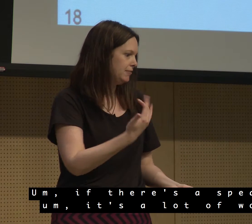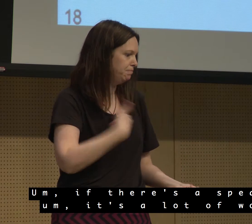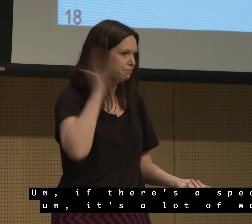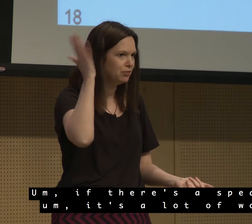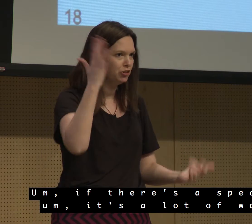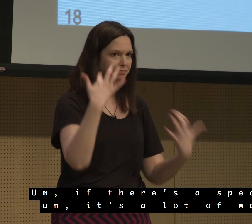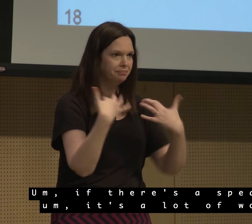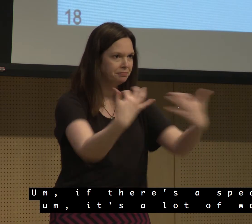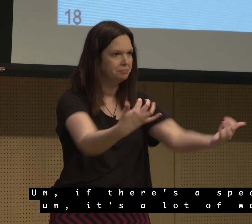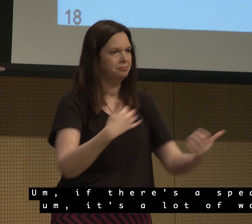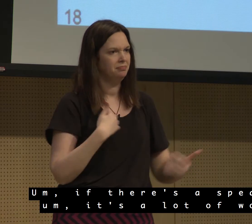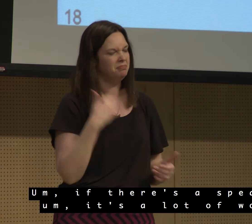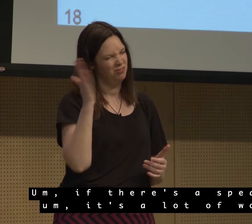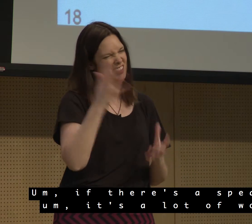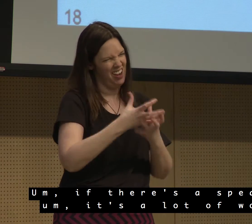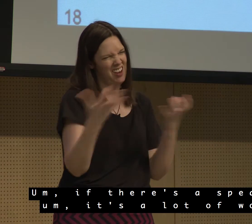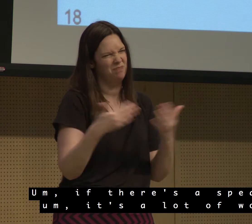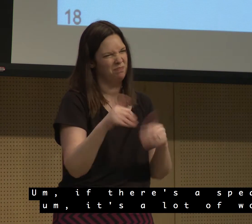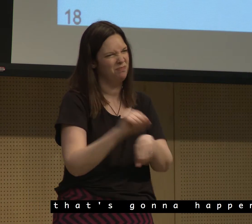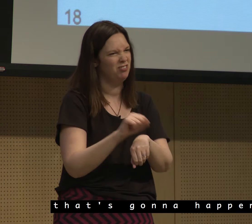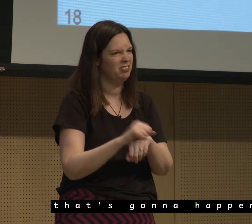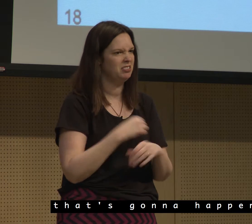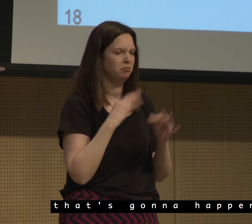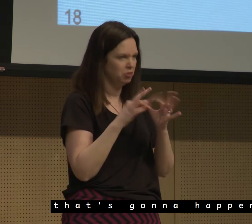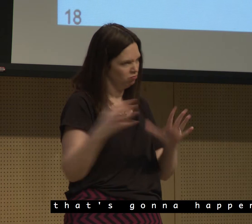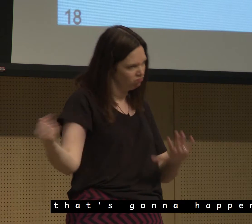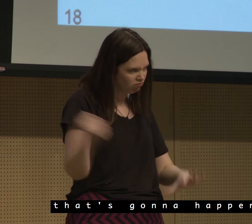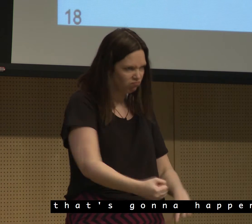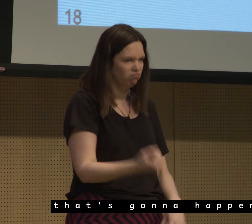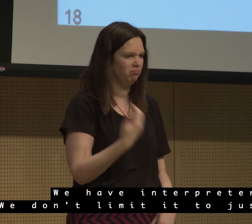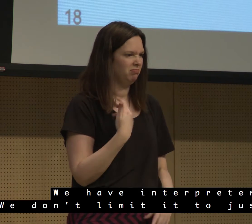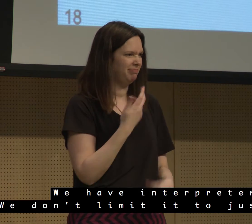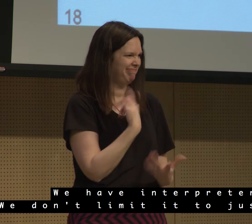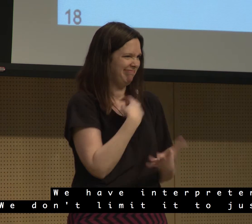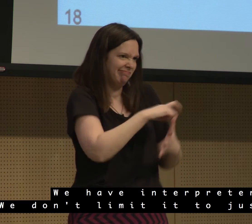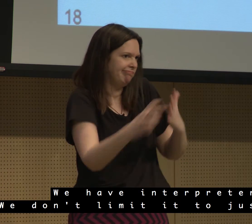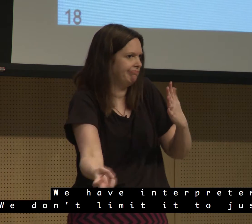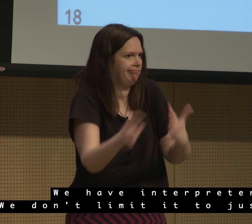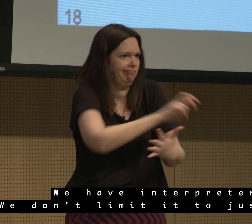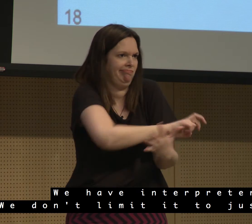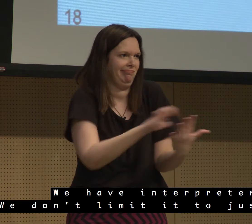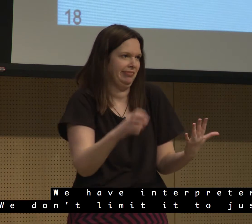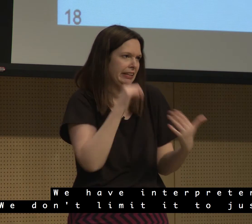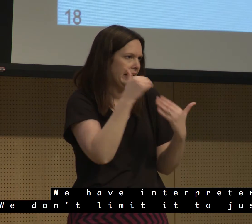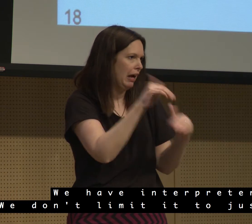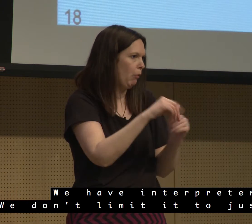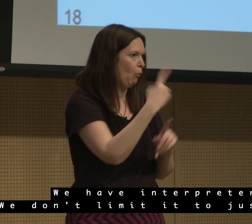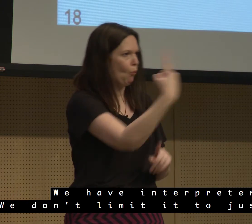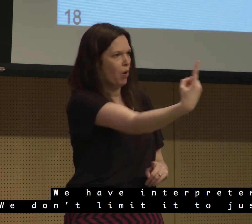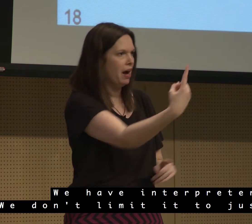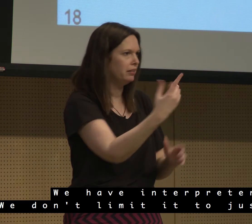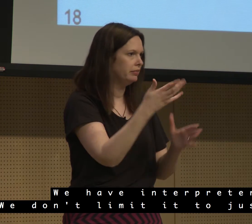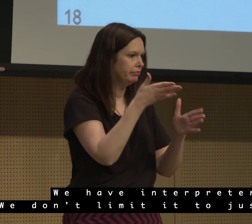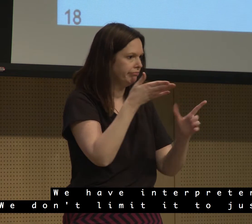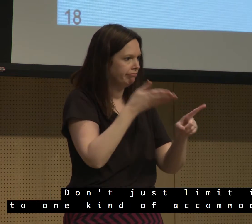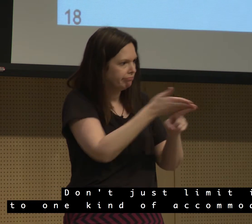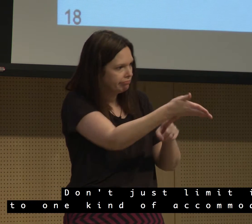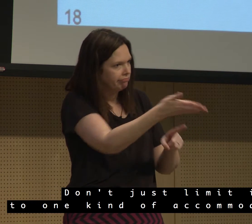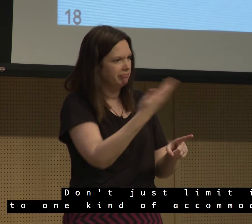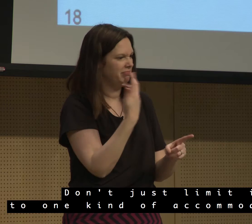If there's a speaker, it's a lot of work that's going to happen. We have interpreters. We don't limit it to just one. Don't just limit it to